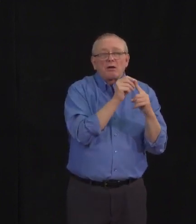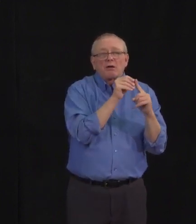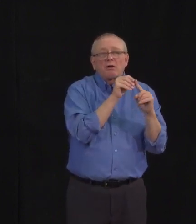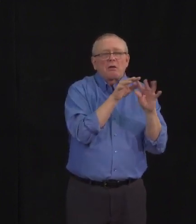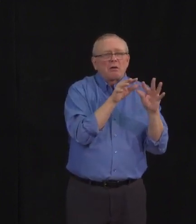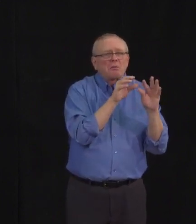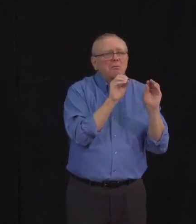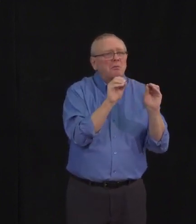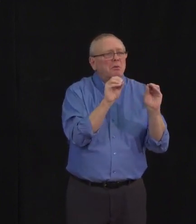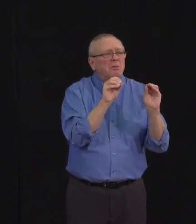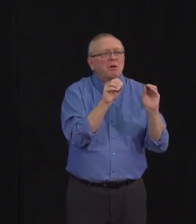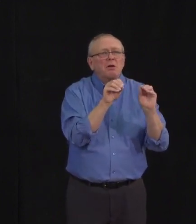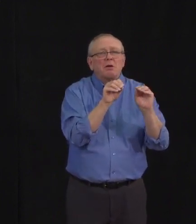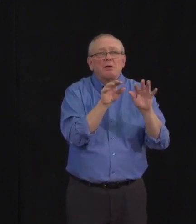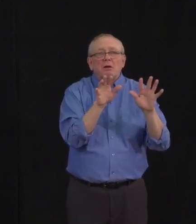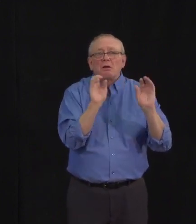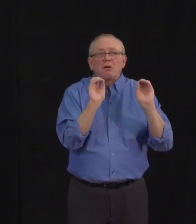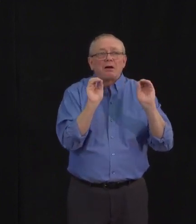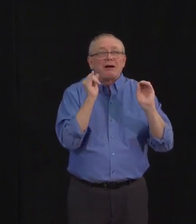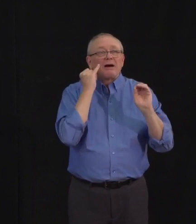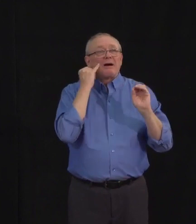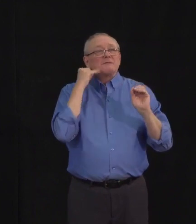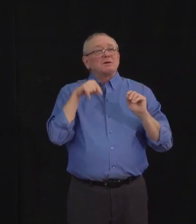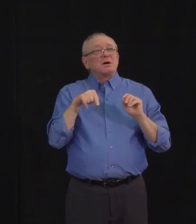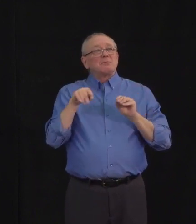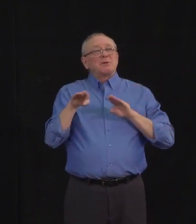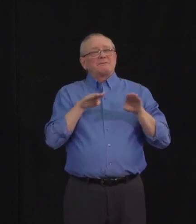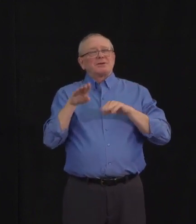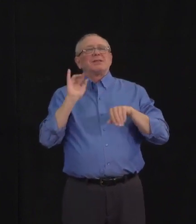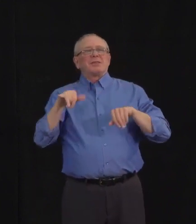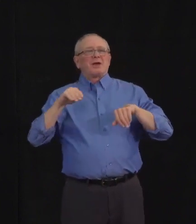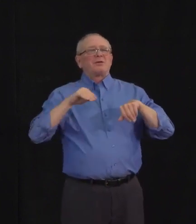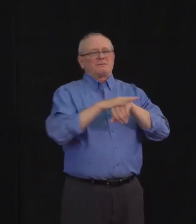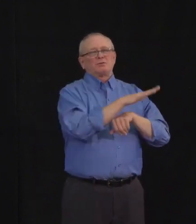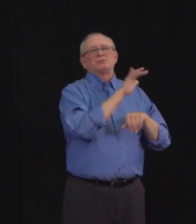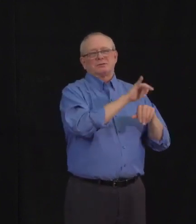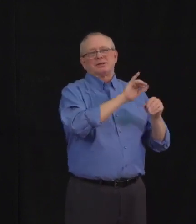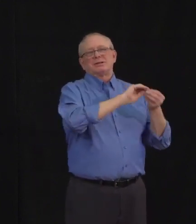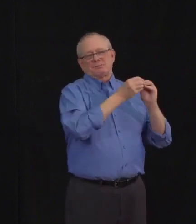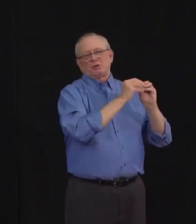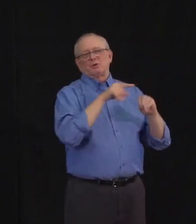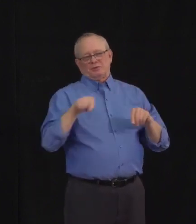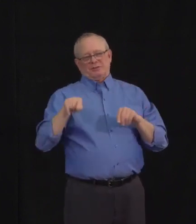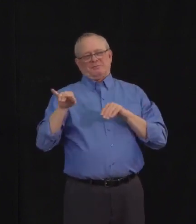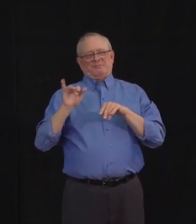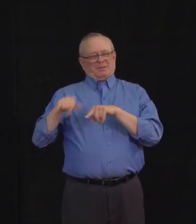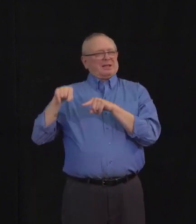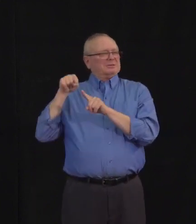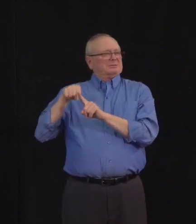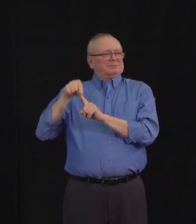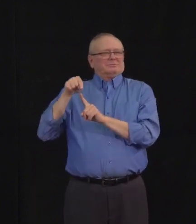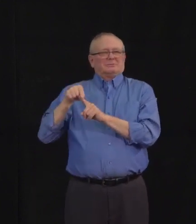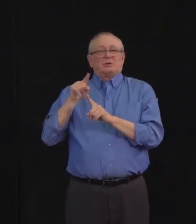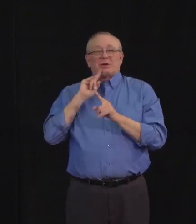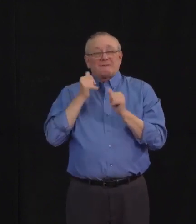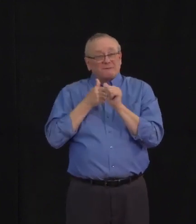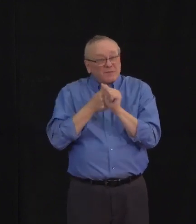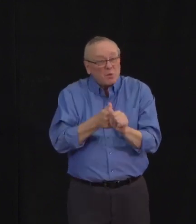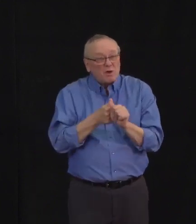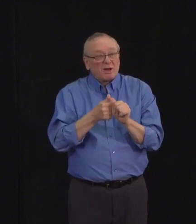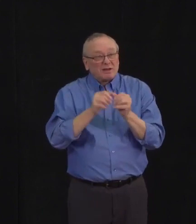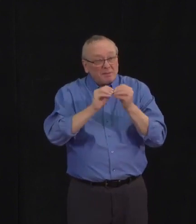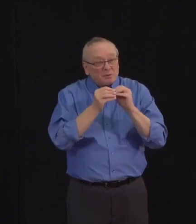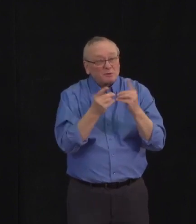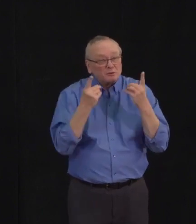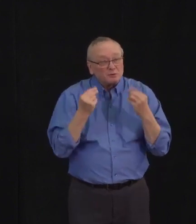then it's our behaviour that counts. So I think we need to to move a little bit away from the modelling and really focus on what we're